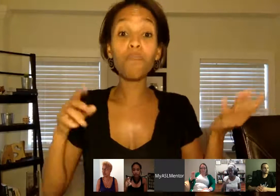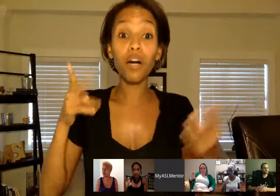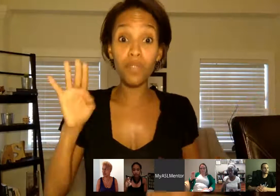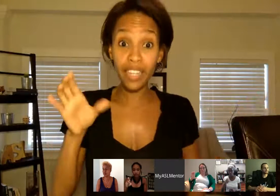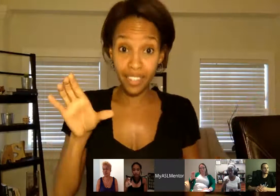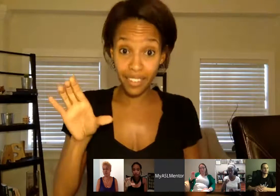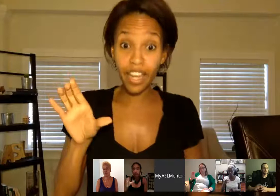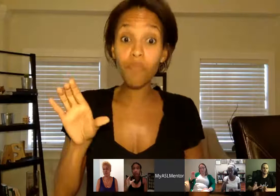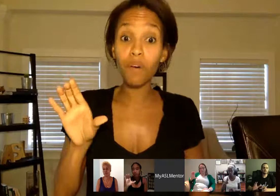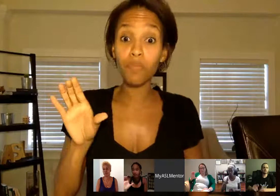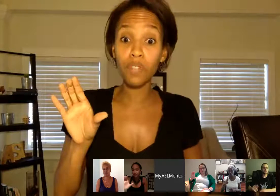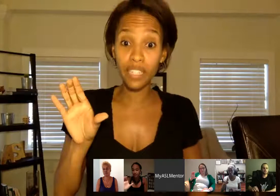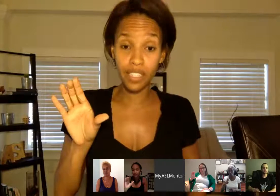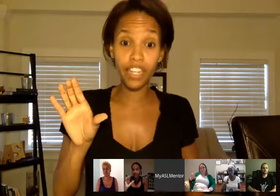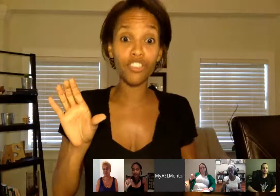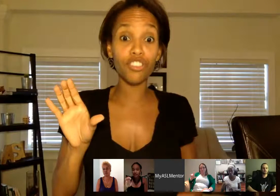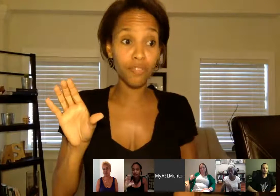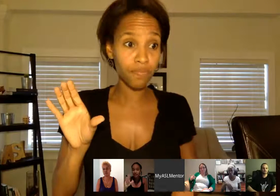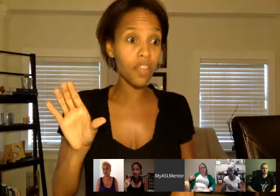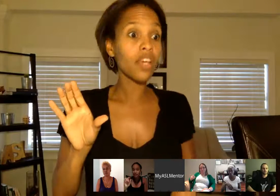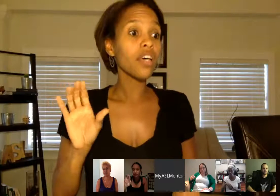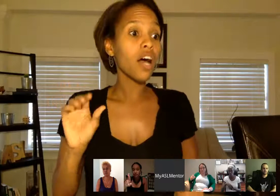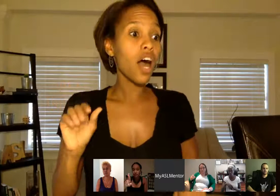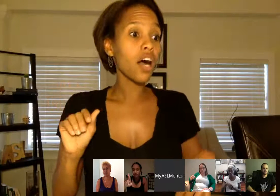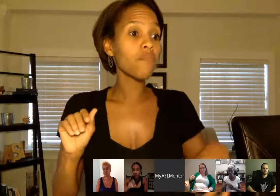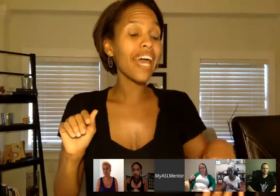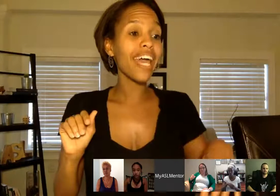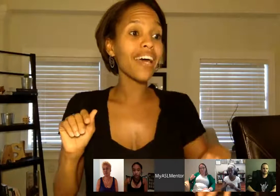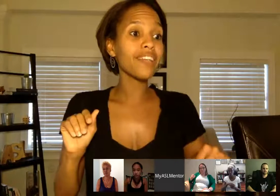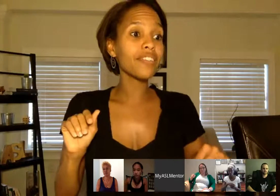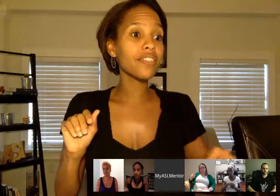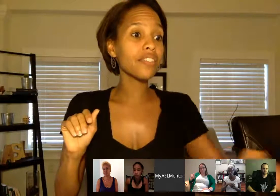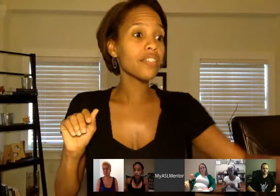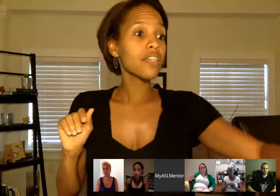Yep, public sector.